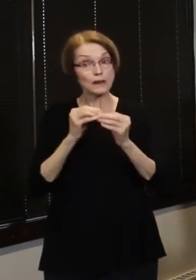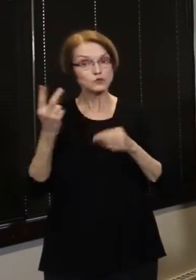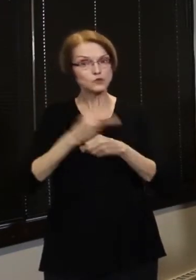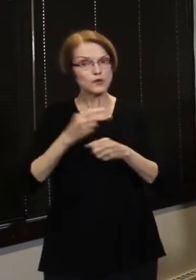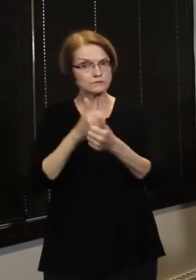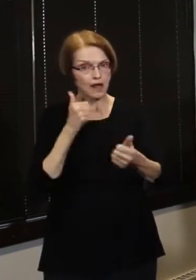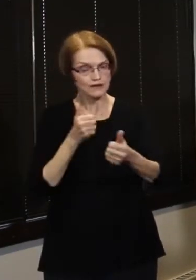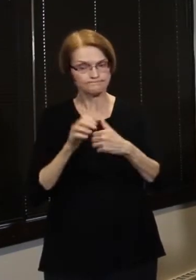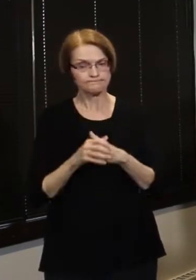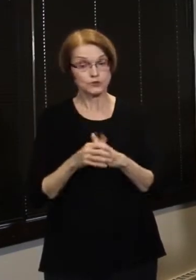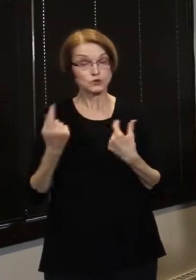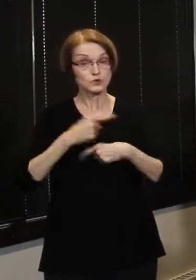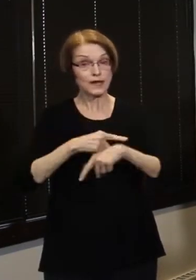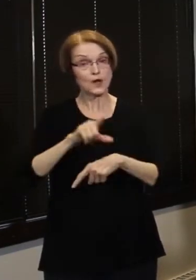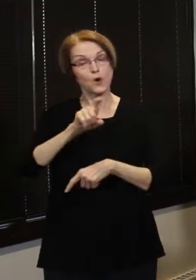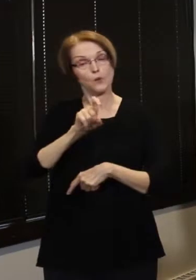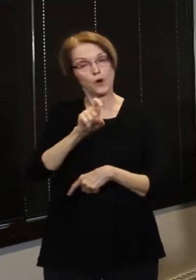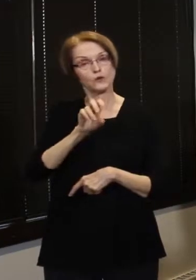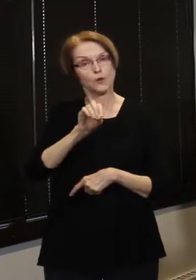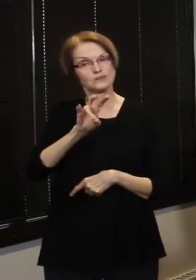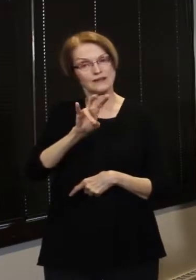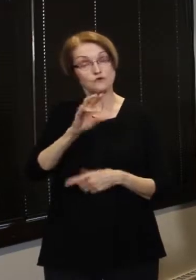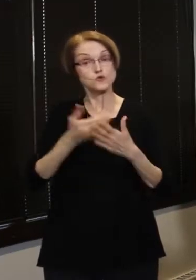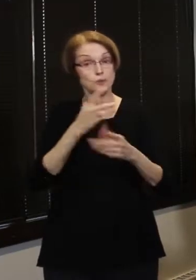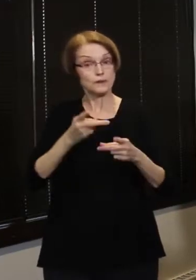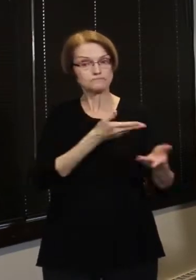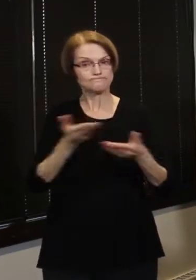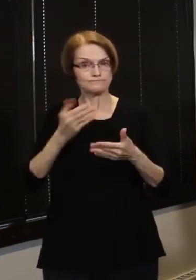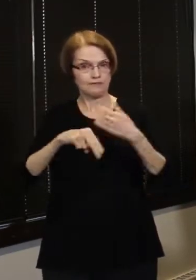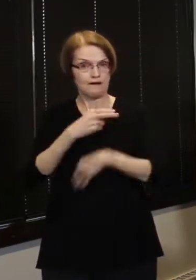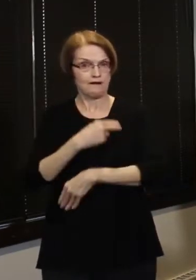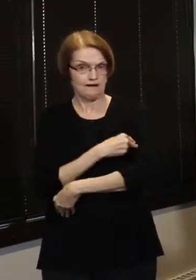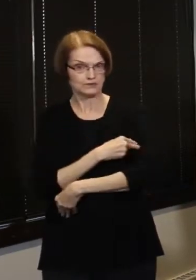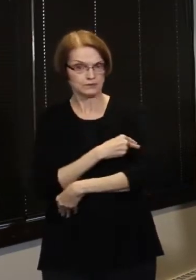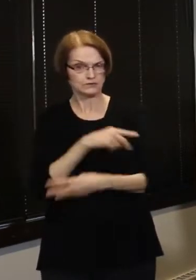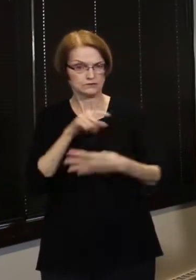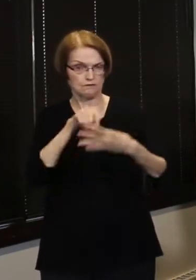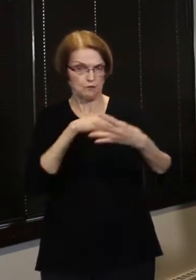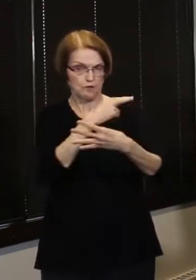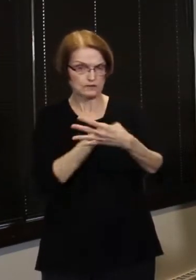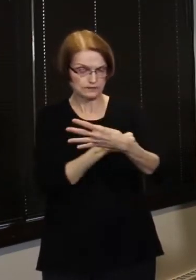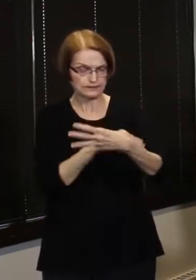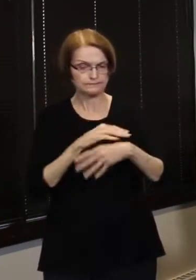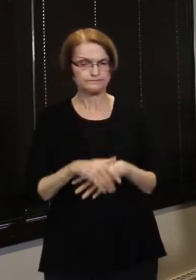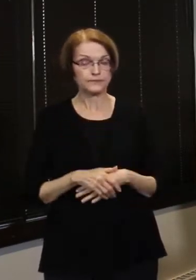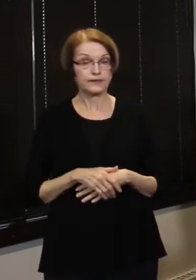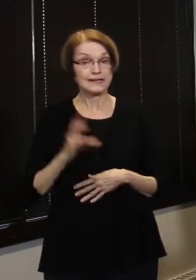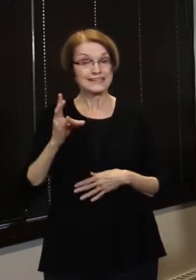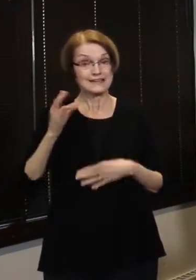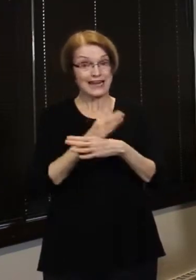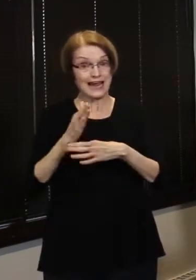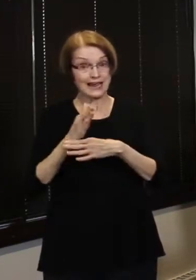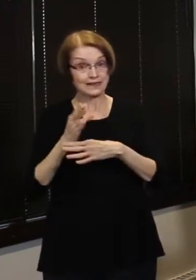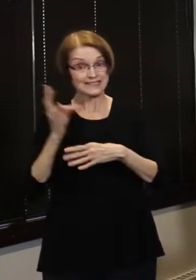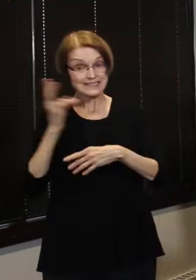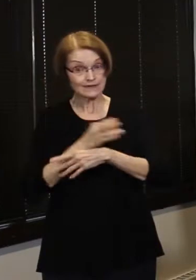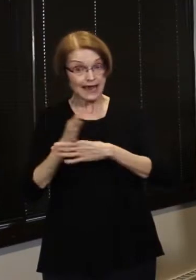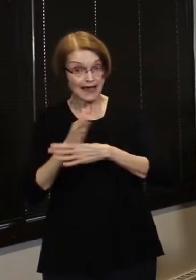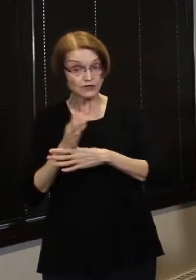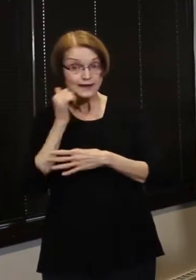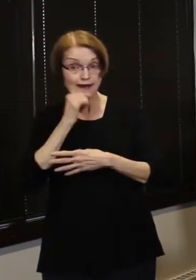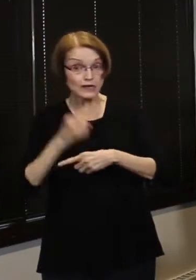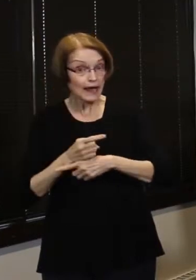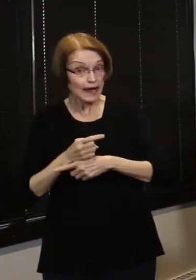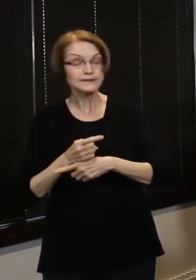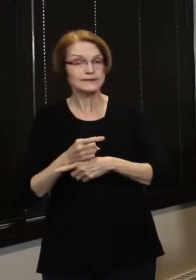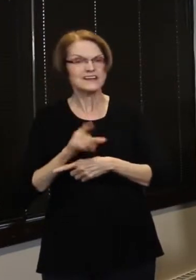we're reporting 107 admissions to task force hospitals, and our 7-day rolling average is at 95.